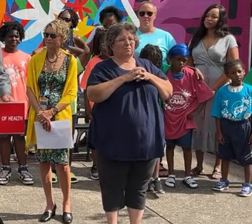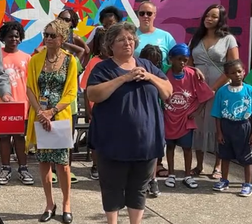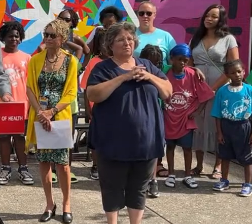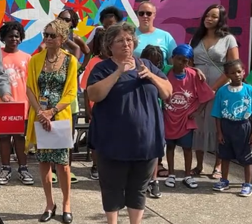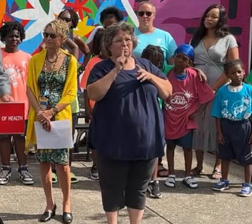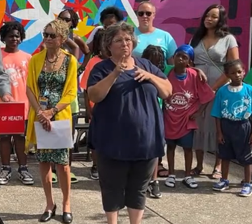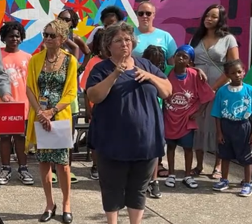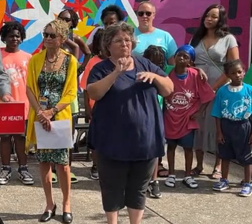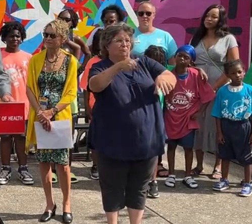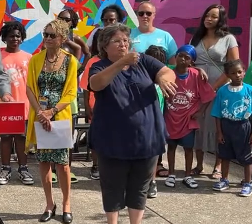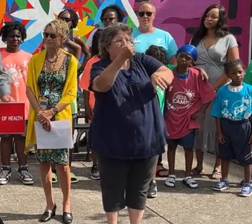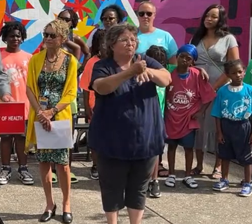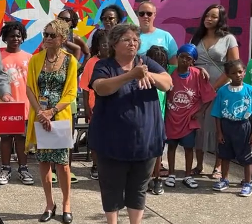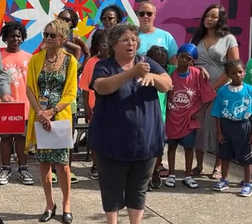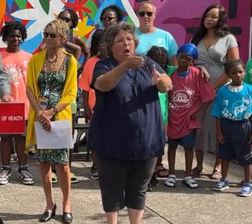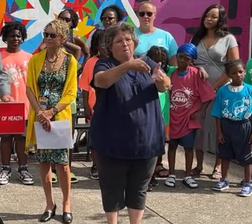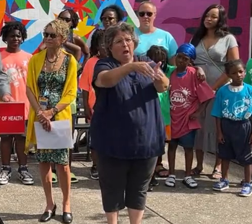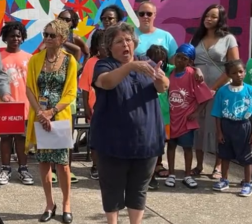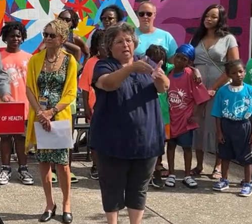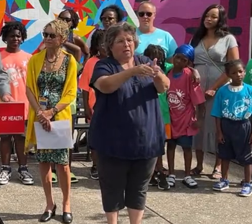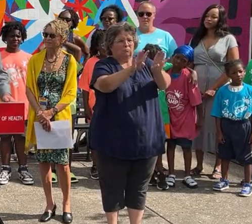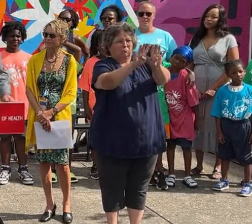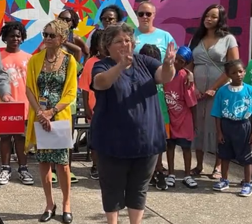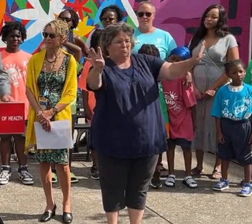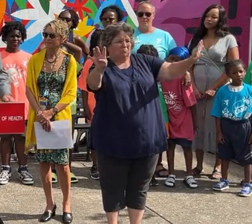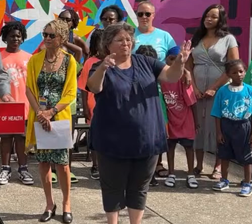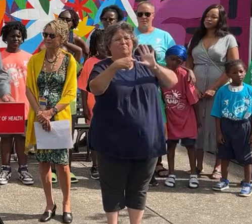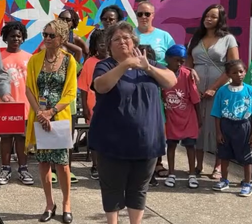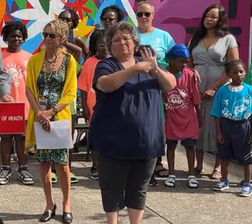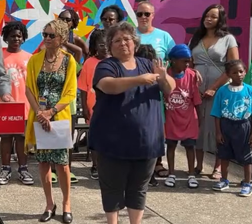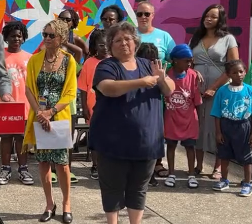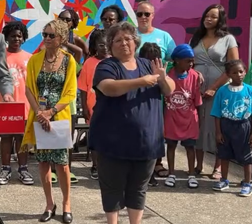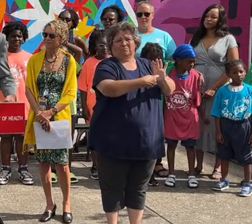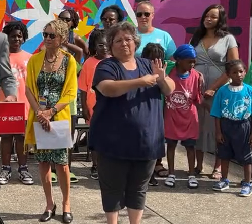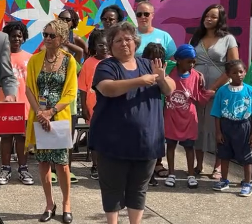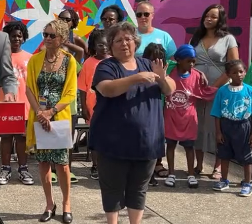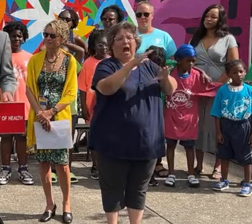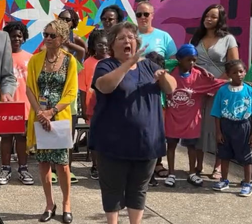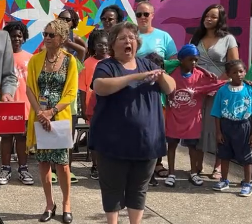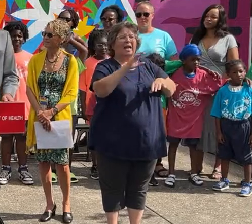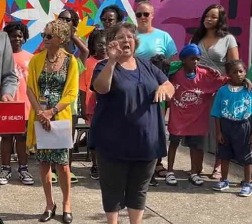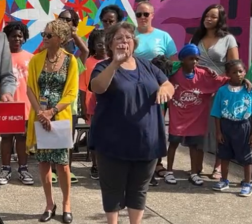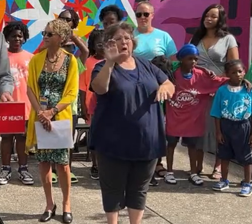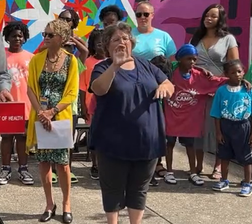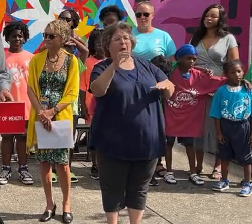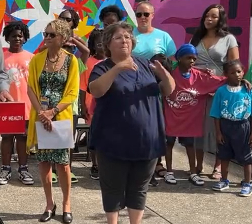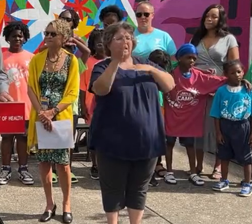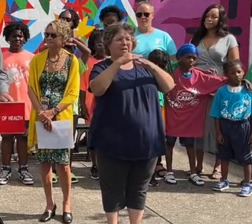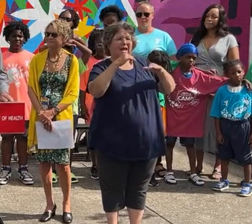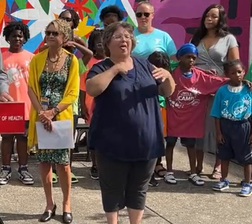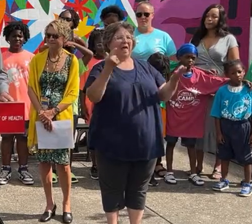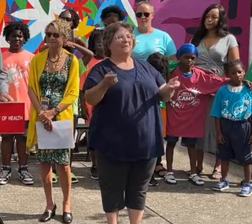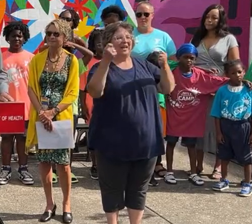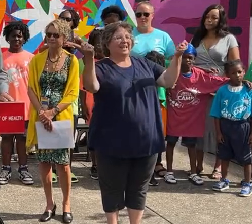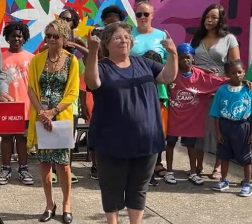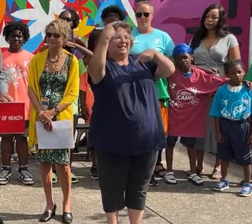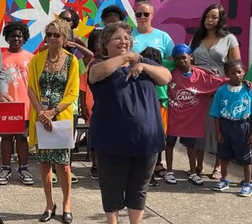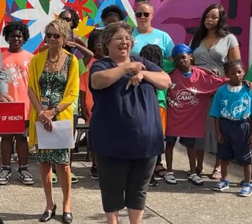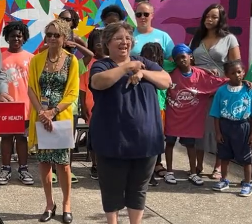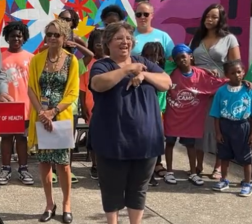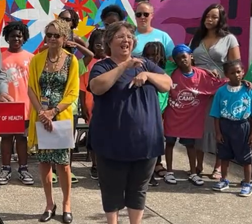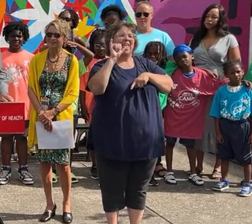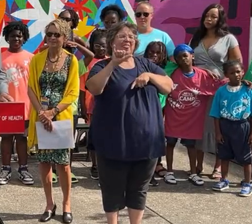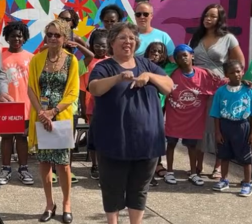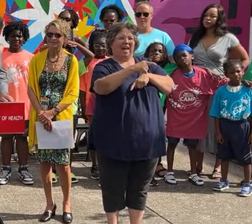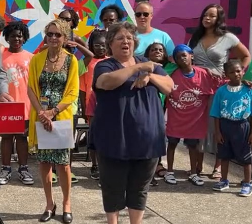a installation, a painting, a mural, an exhibit on an Erie County building. And that's what we're here to celebrate today, which is